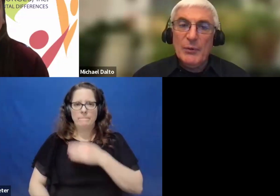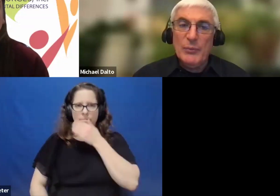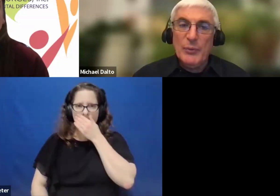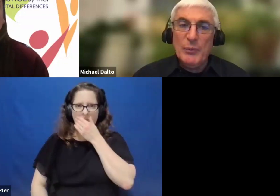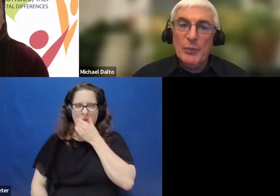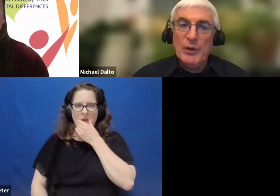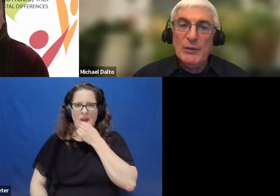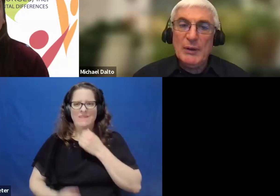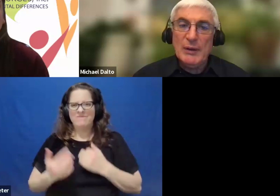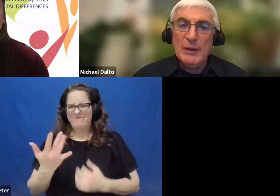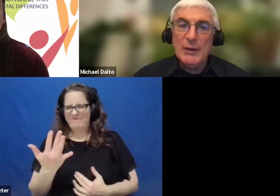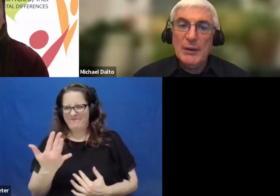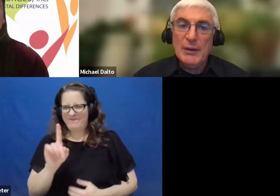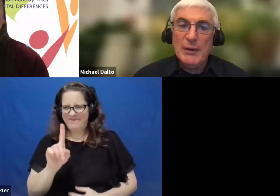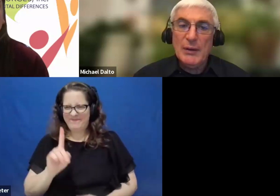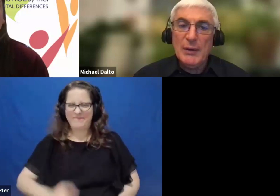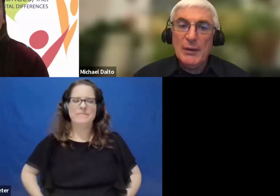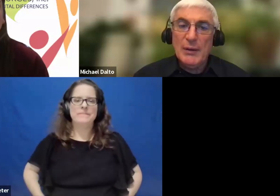bear with me a moment.